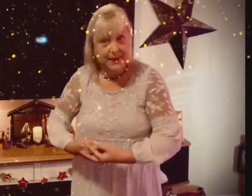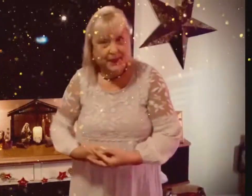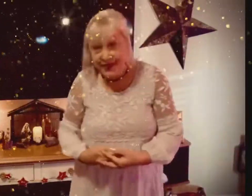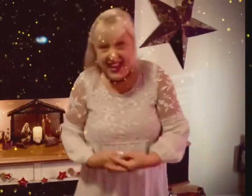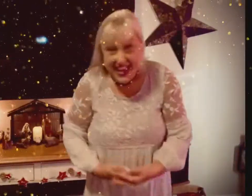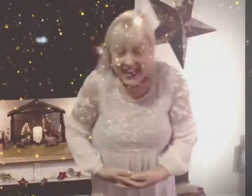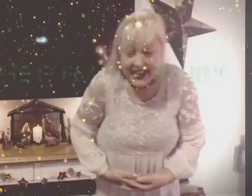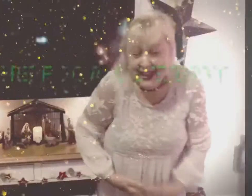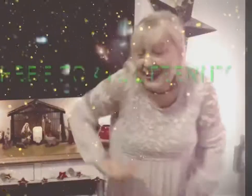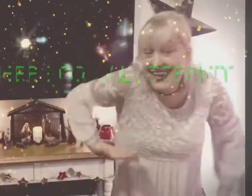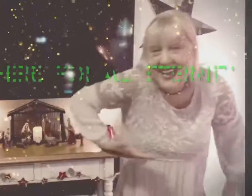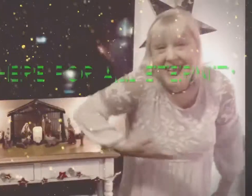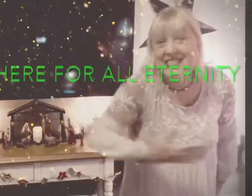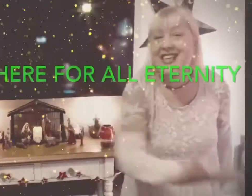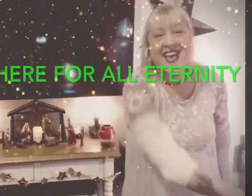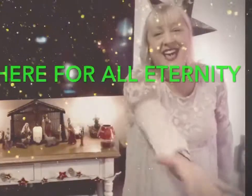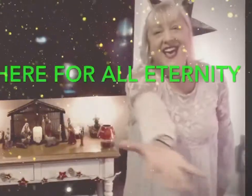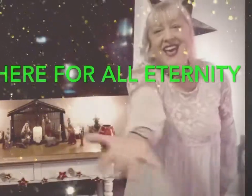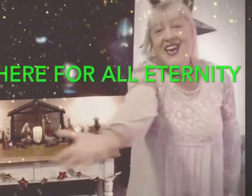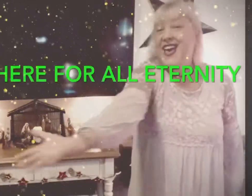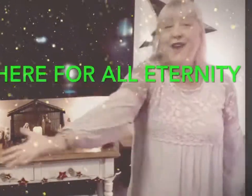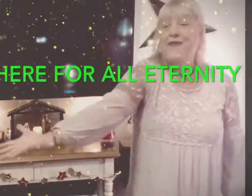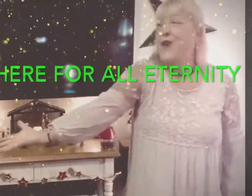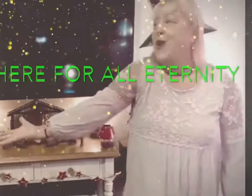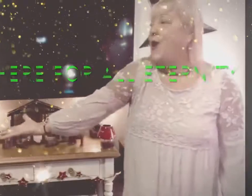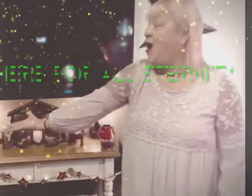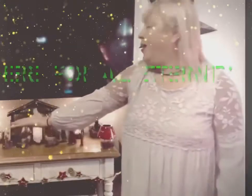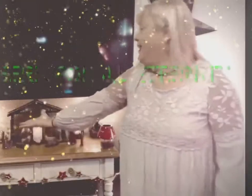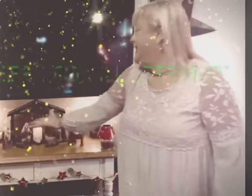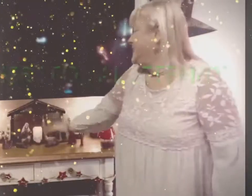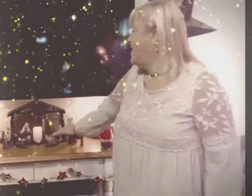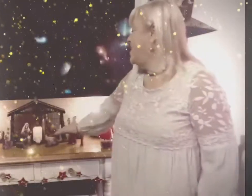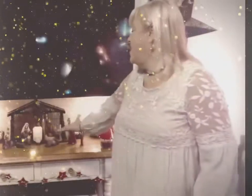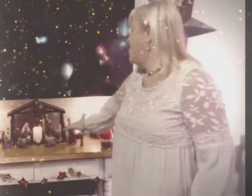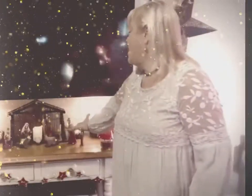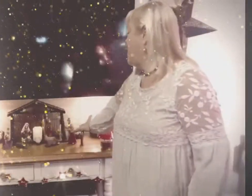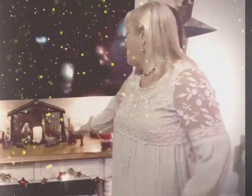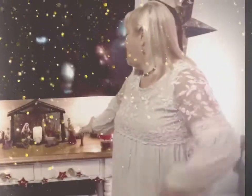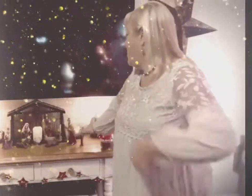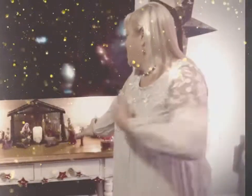He's there for all eternity